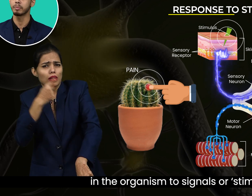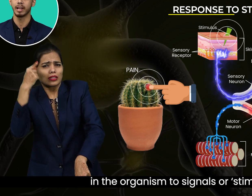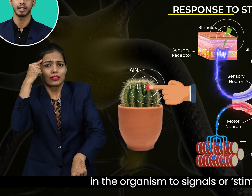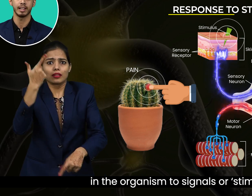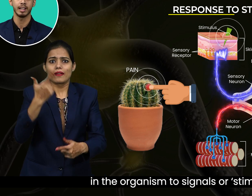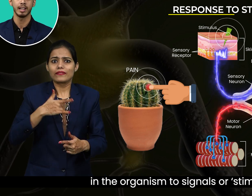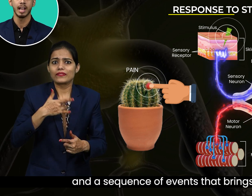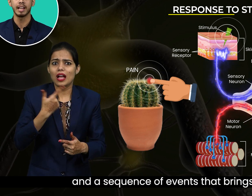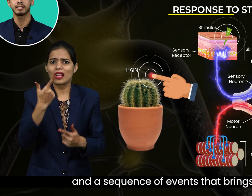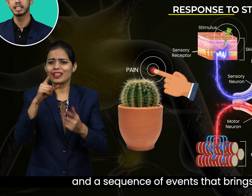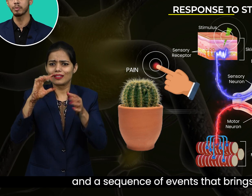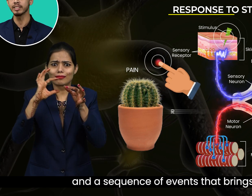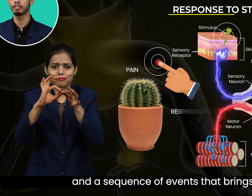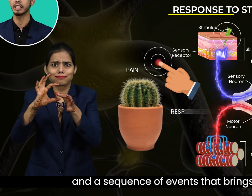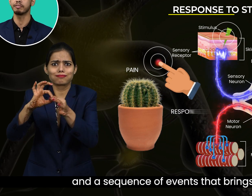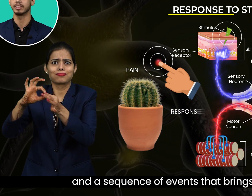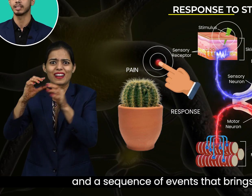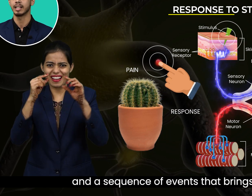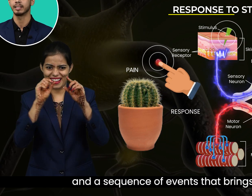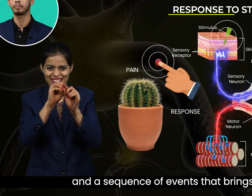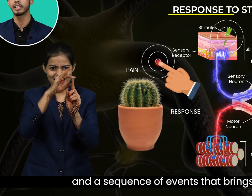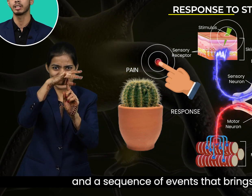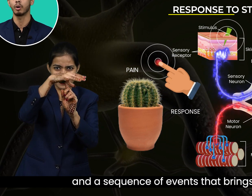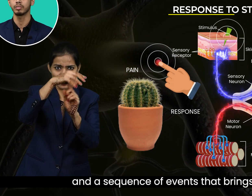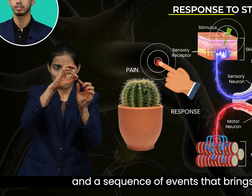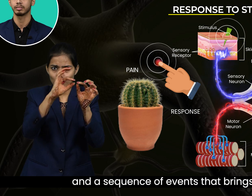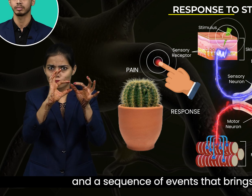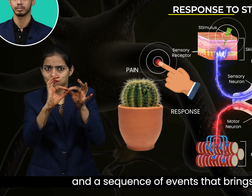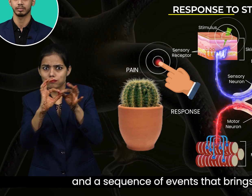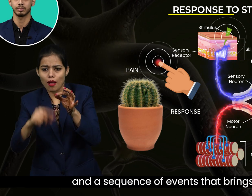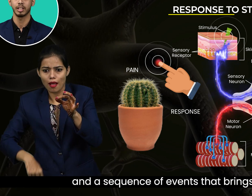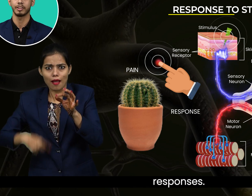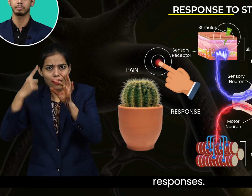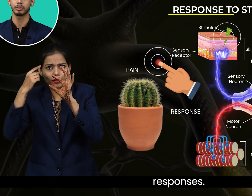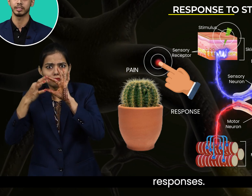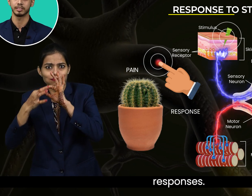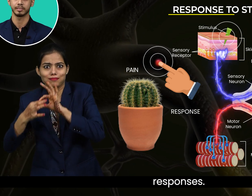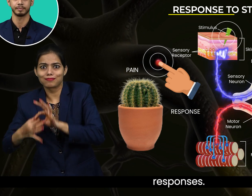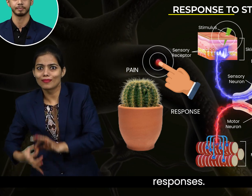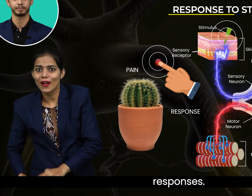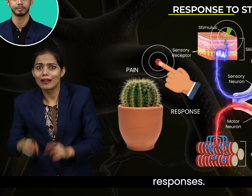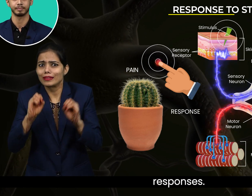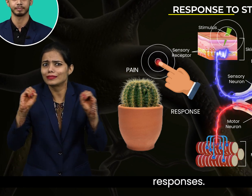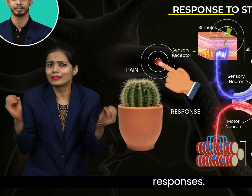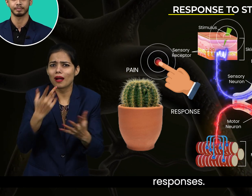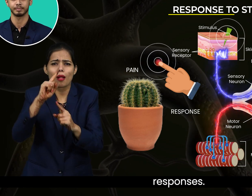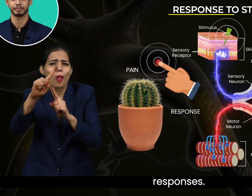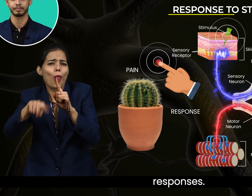or stimuli and a sequence of events that brings about responses.